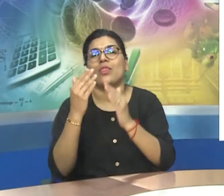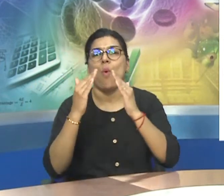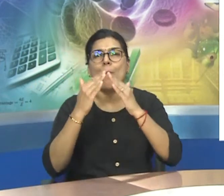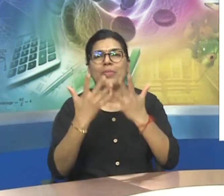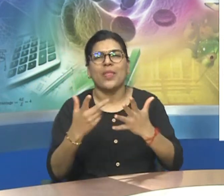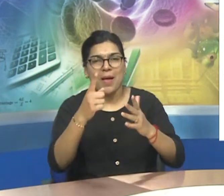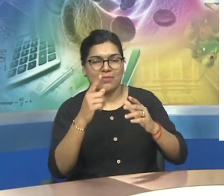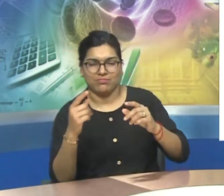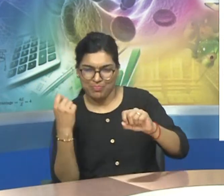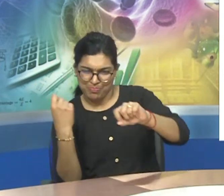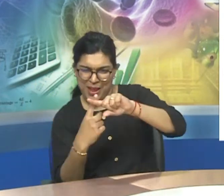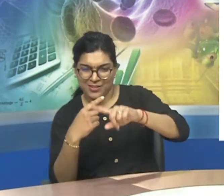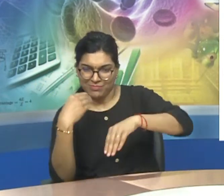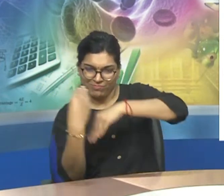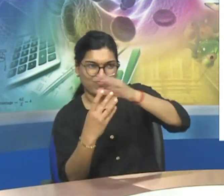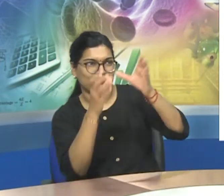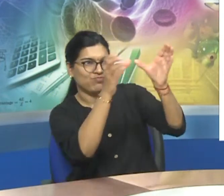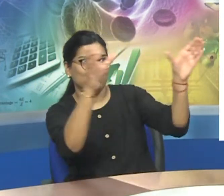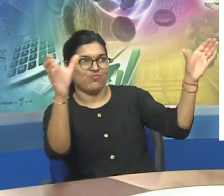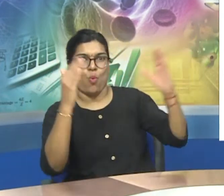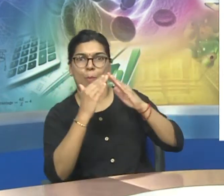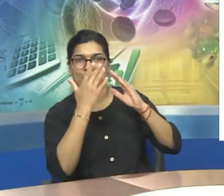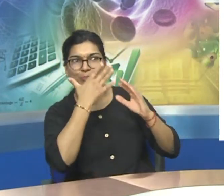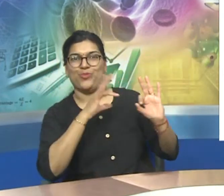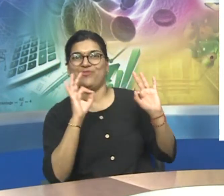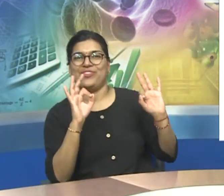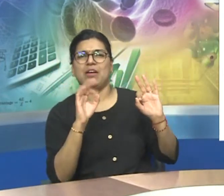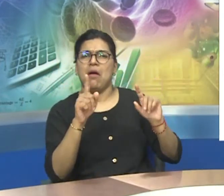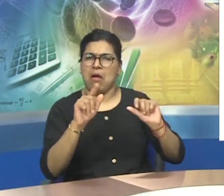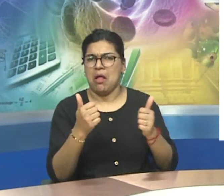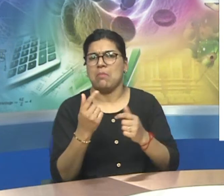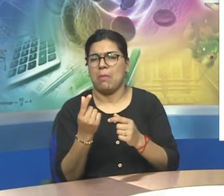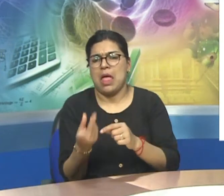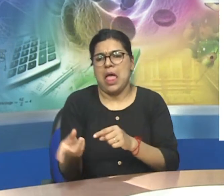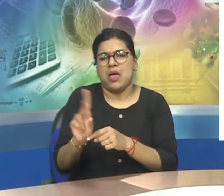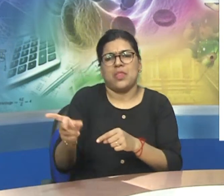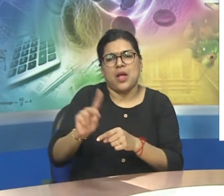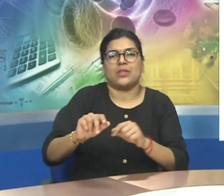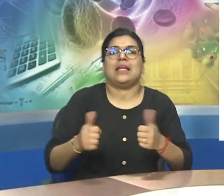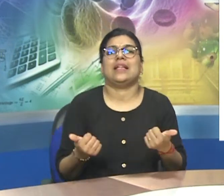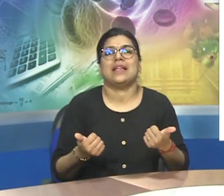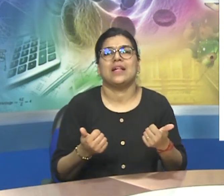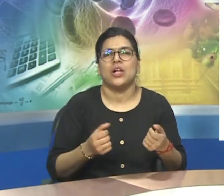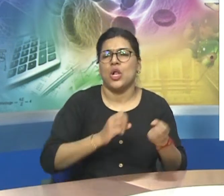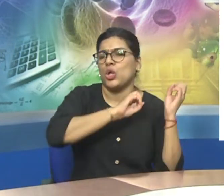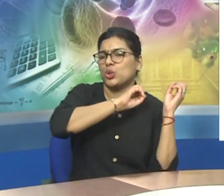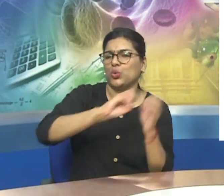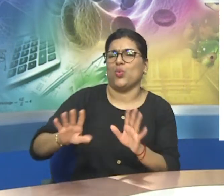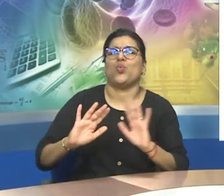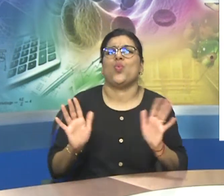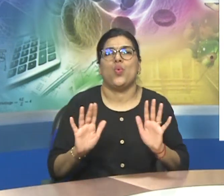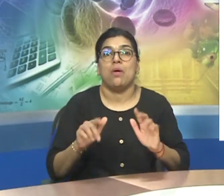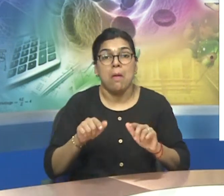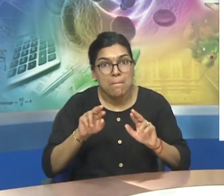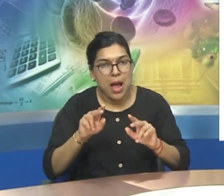plastic bottle by cutting it in the lower half. So there are various ways we can use